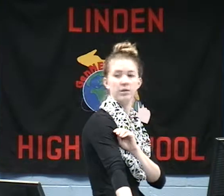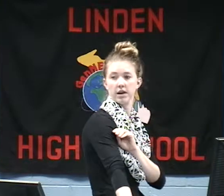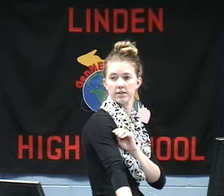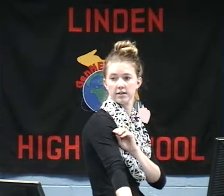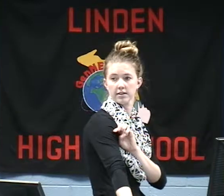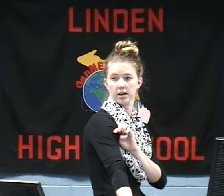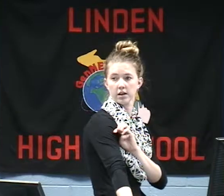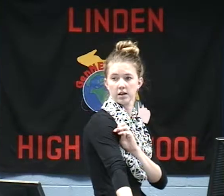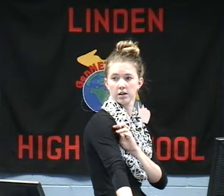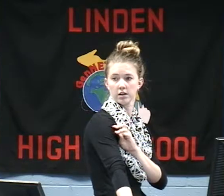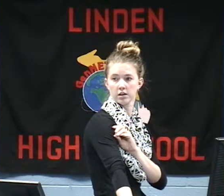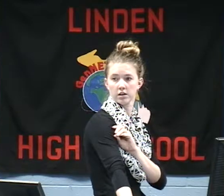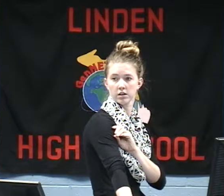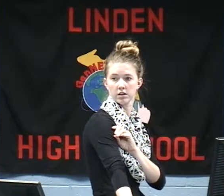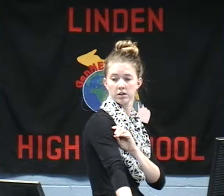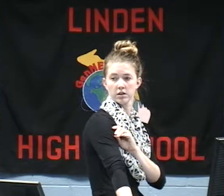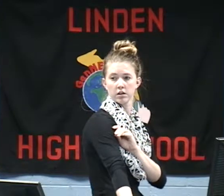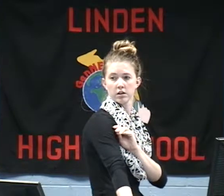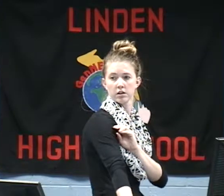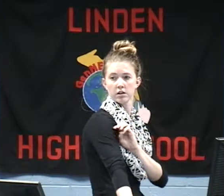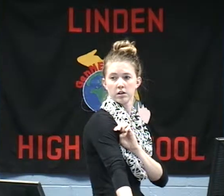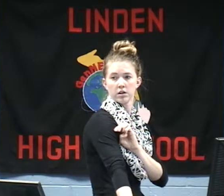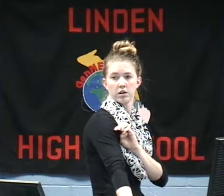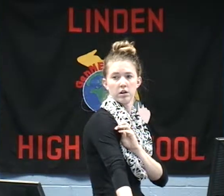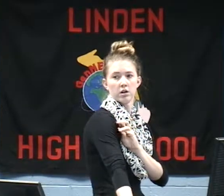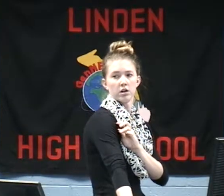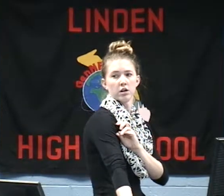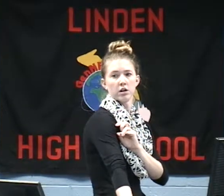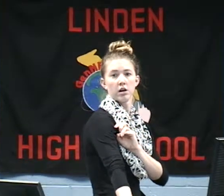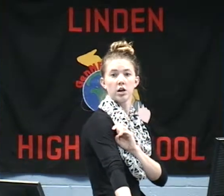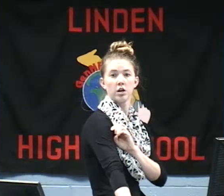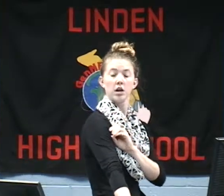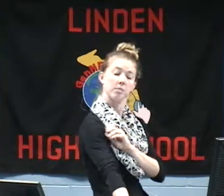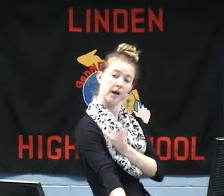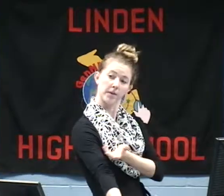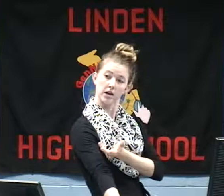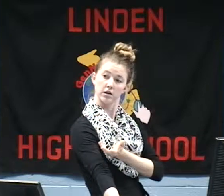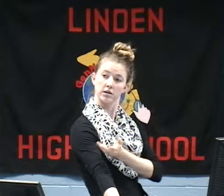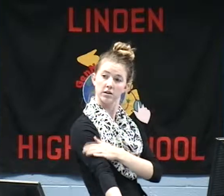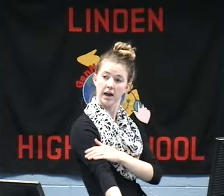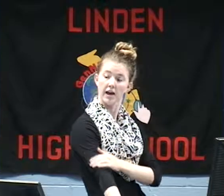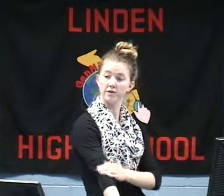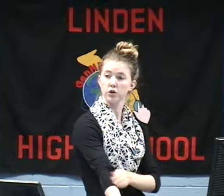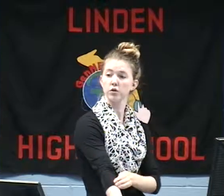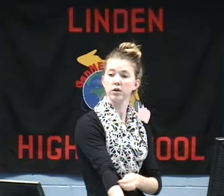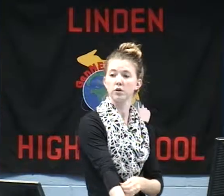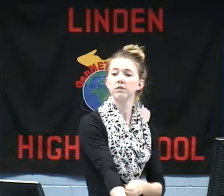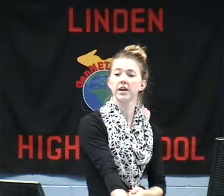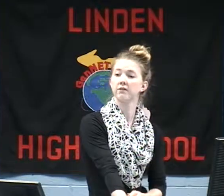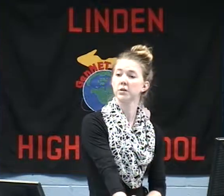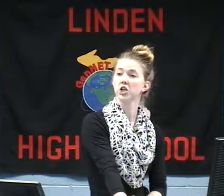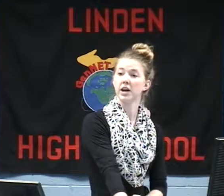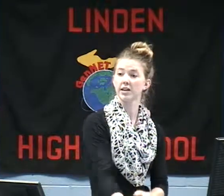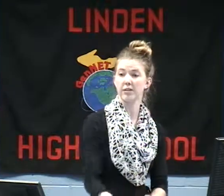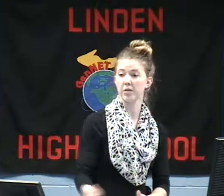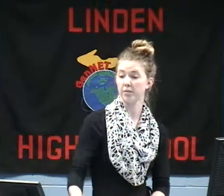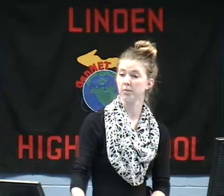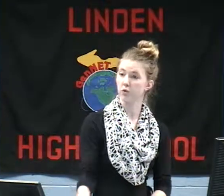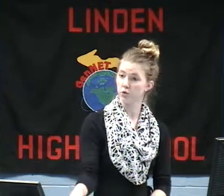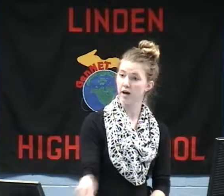Yes. Would the blind part apply to implants? It might be. Yeah, if you can find information on deaf-blind people who have